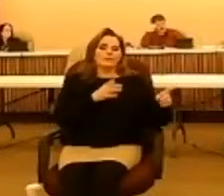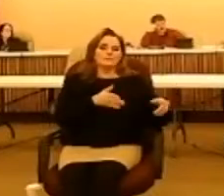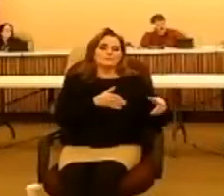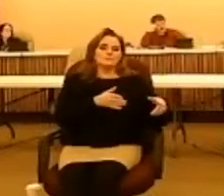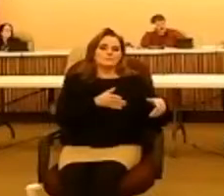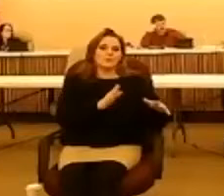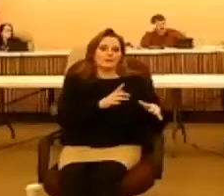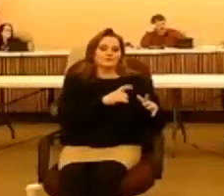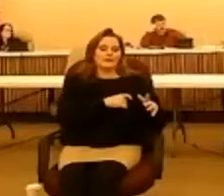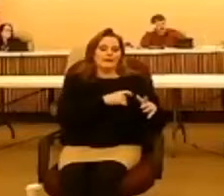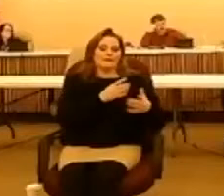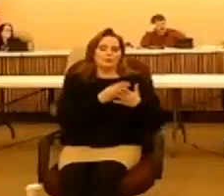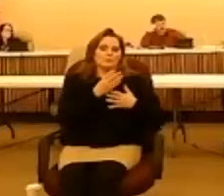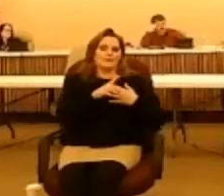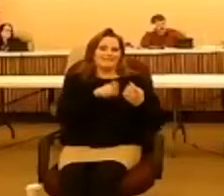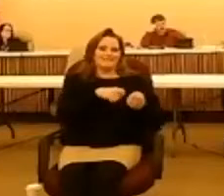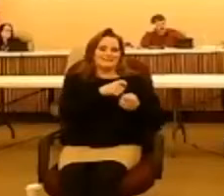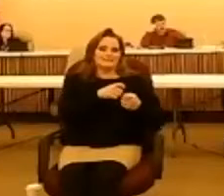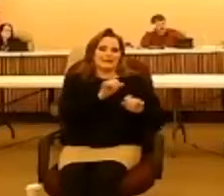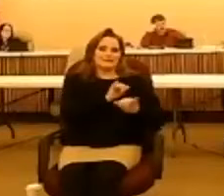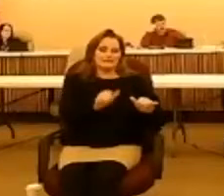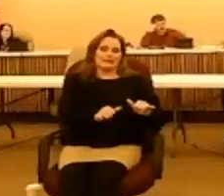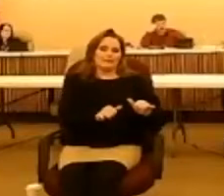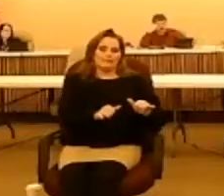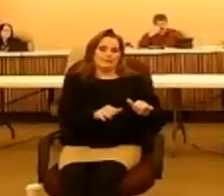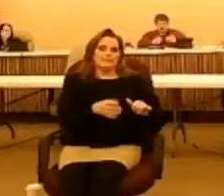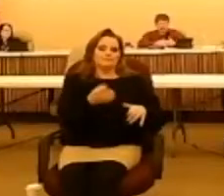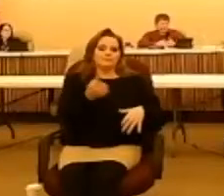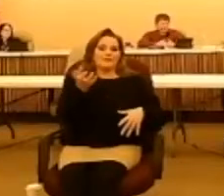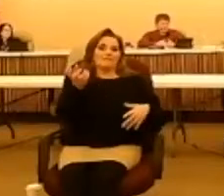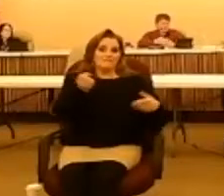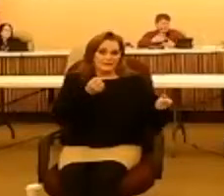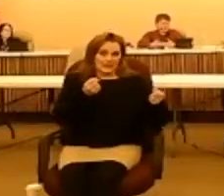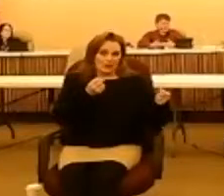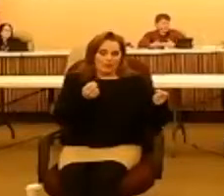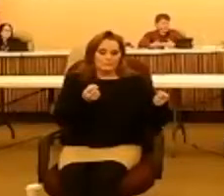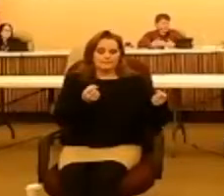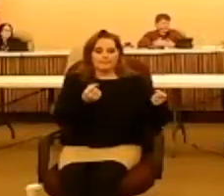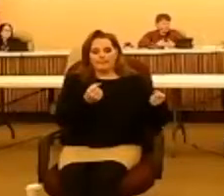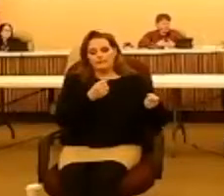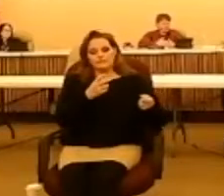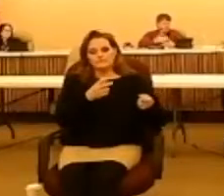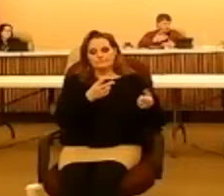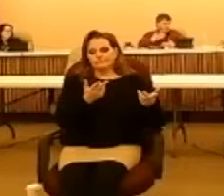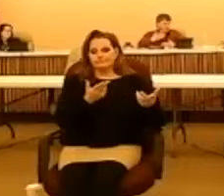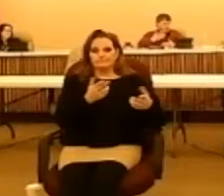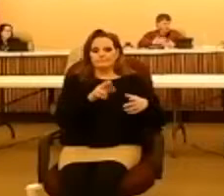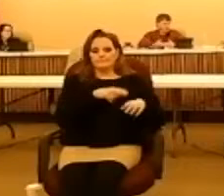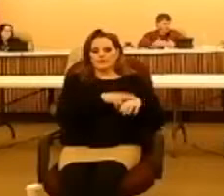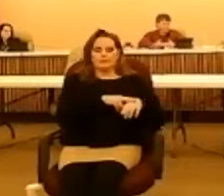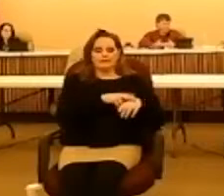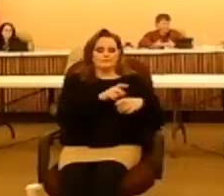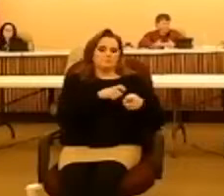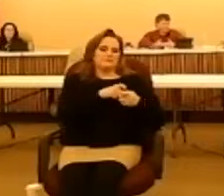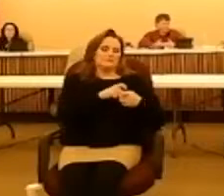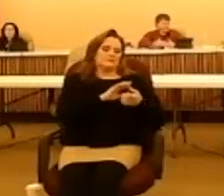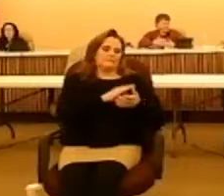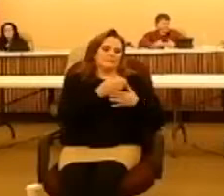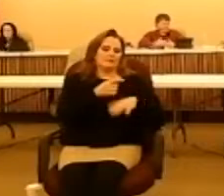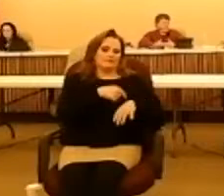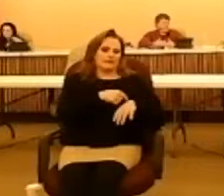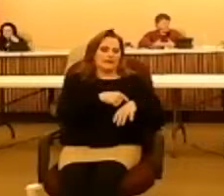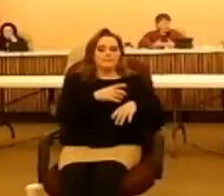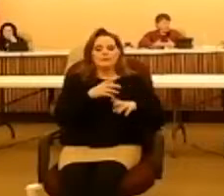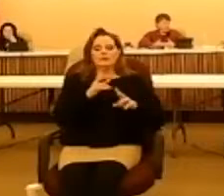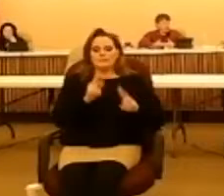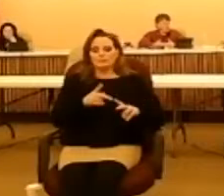buying this exact same vehicle, and there's typically a certain amount of time in that the person, the respondent still has